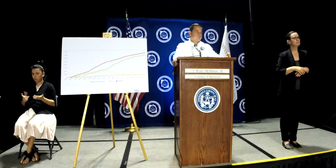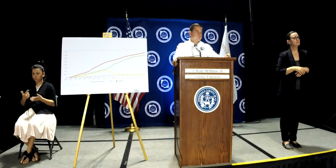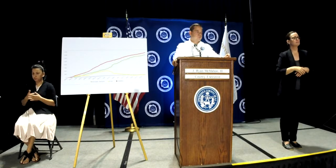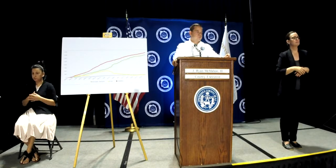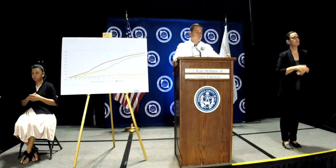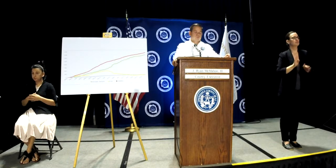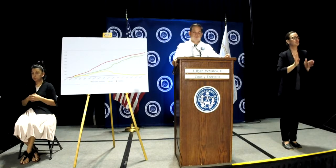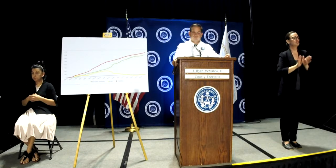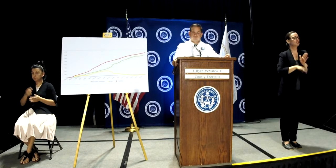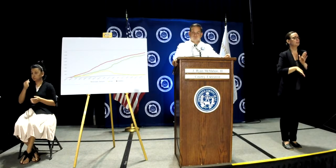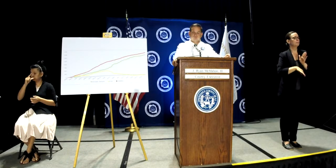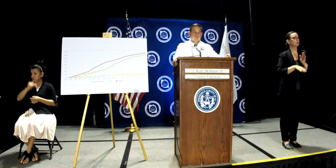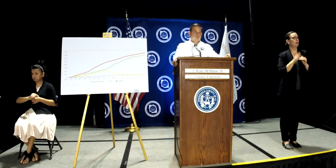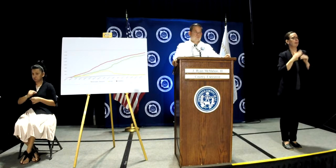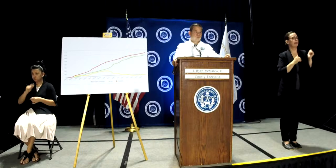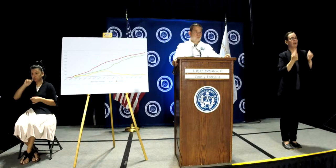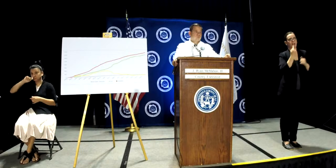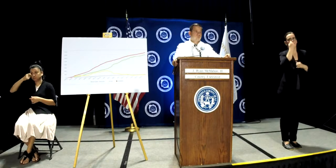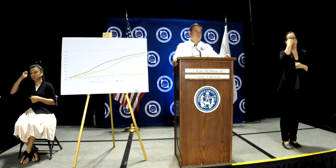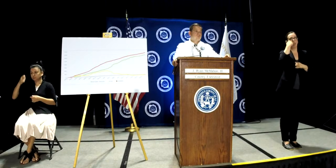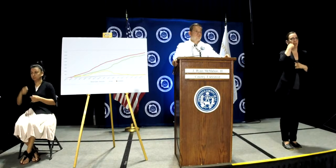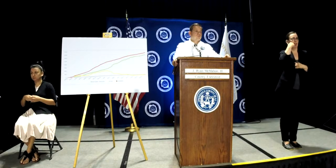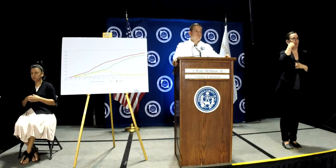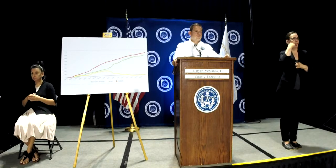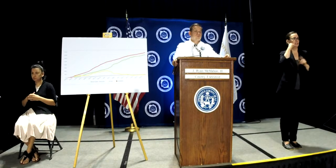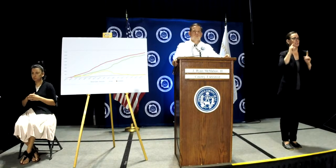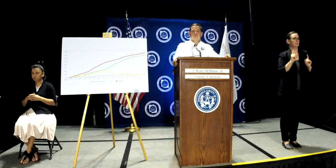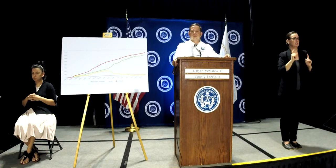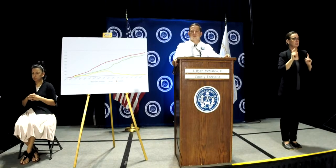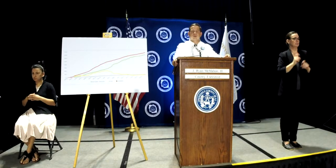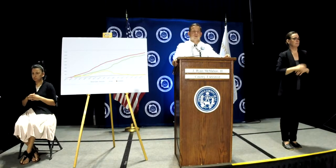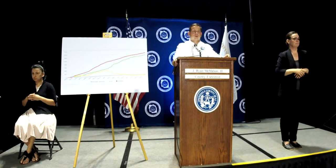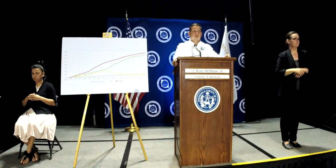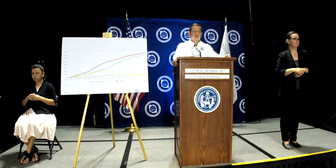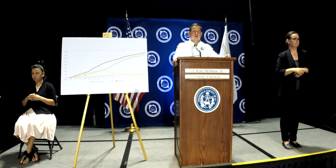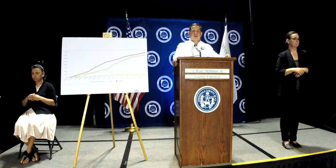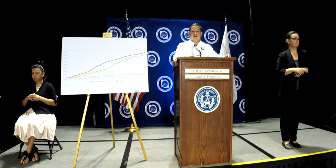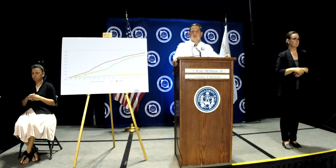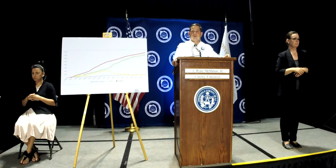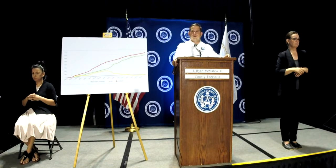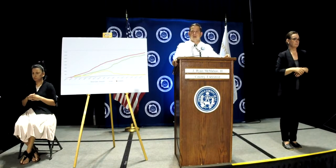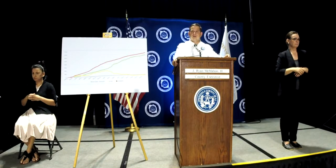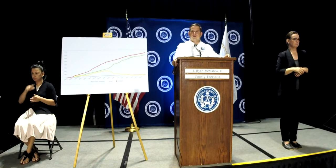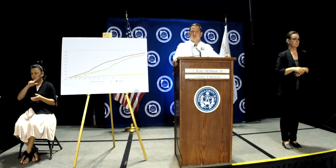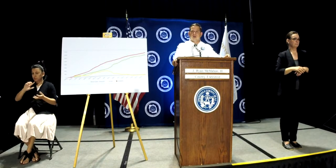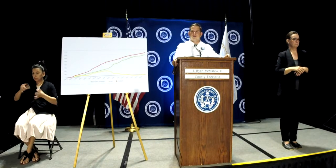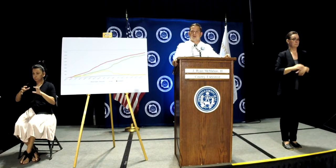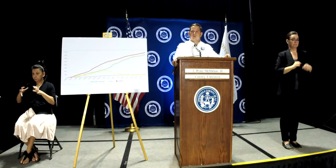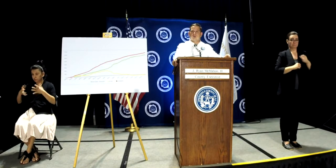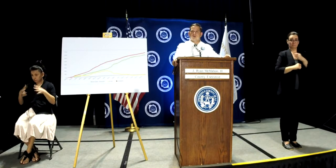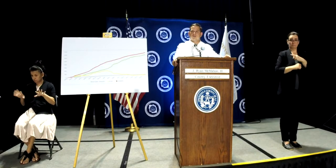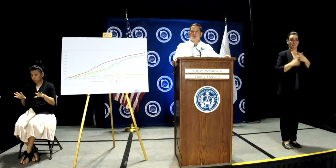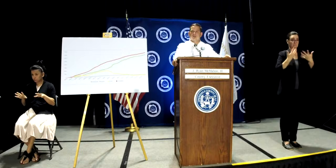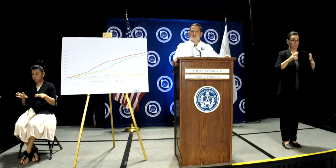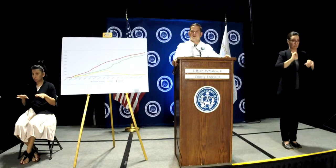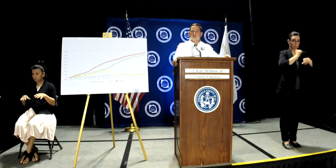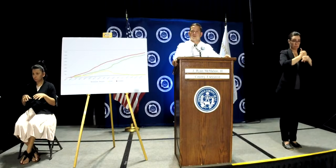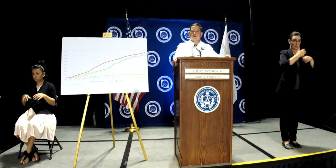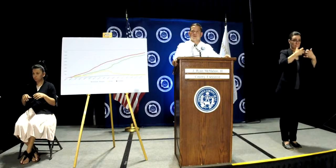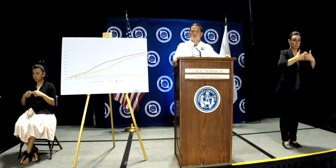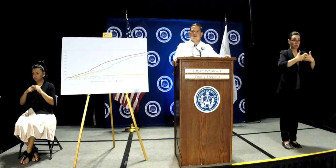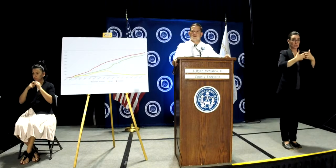cheaper. Do you have all your testing machines that you ordered? Are they all set up and going? I don't know, Dan. Dan, did we get our second Ronix machine